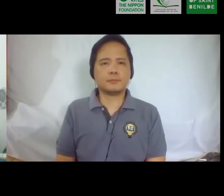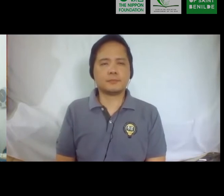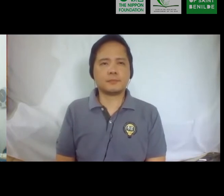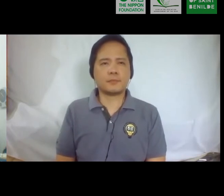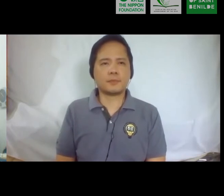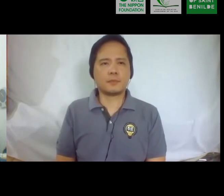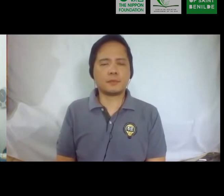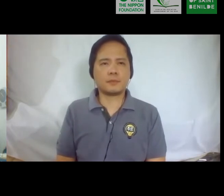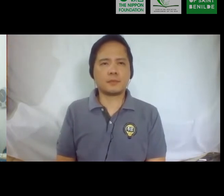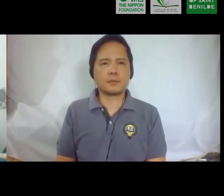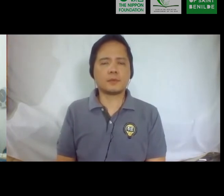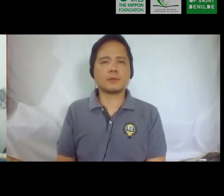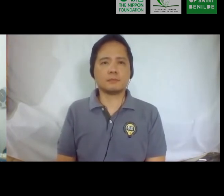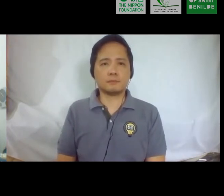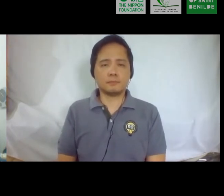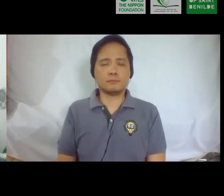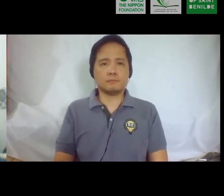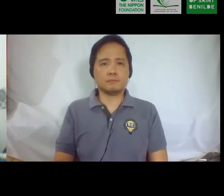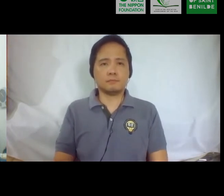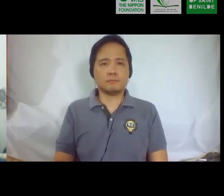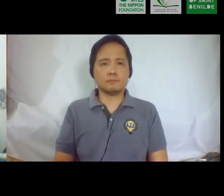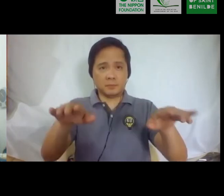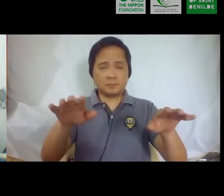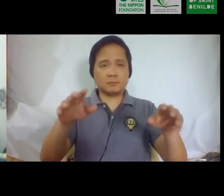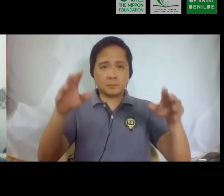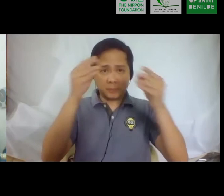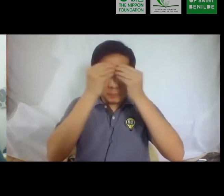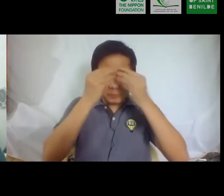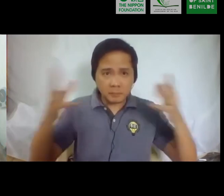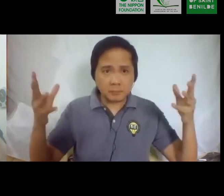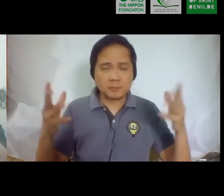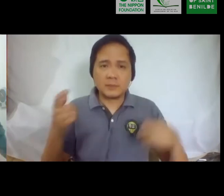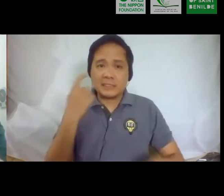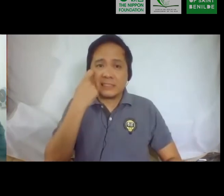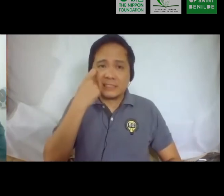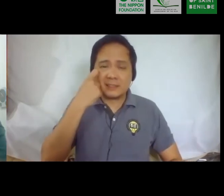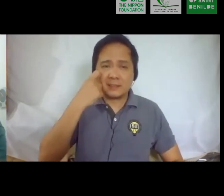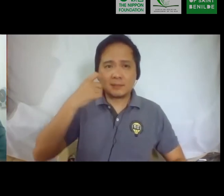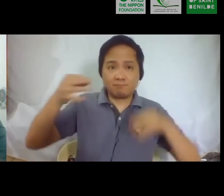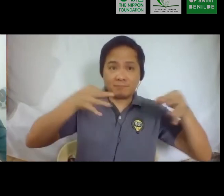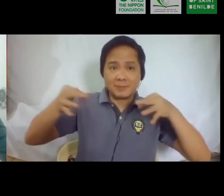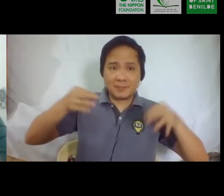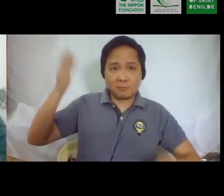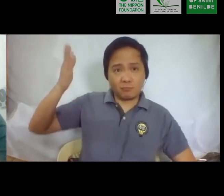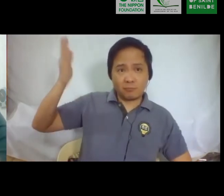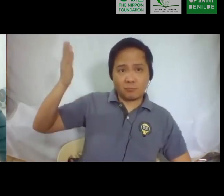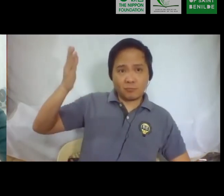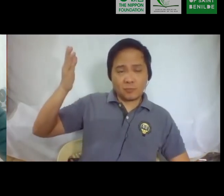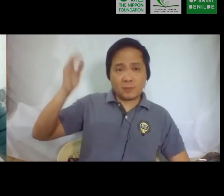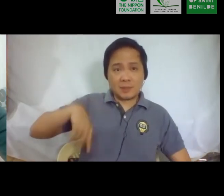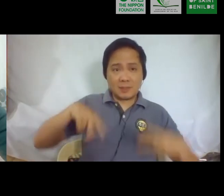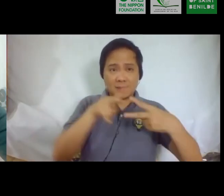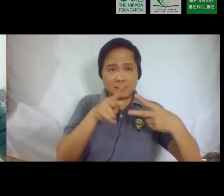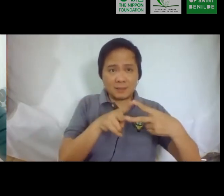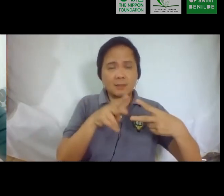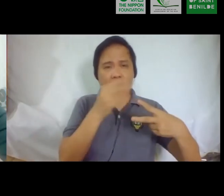I just wanted everybody to know that I've sent you just what I was showing before to Peebs, and Peebs is